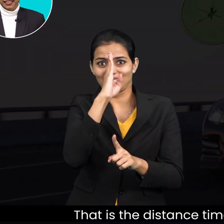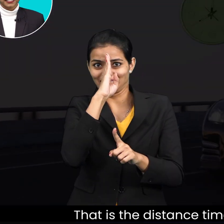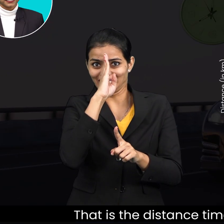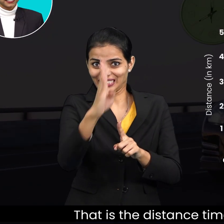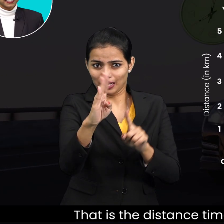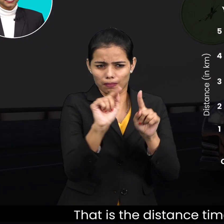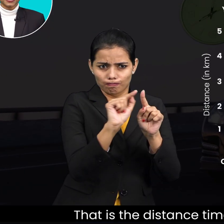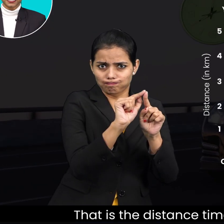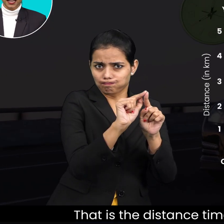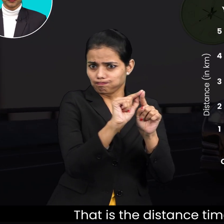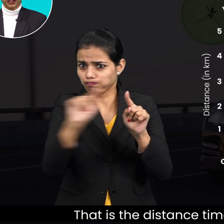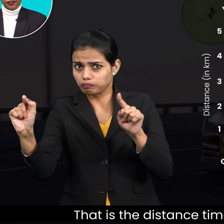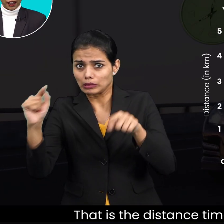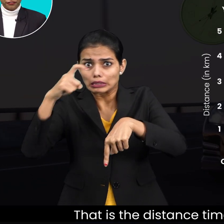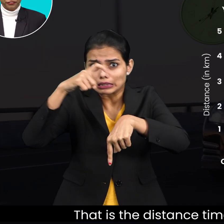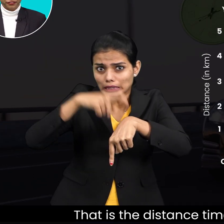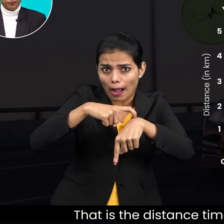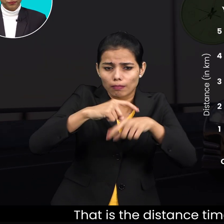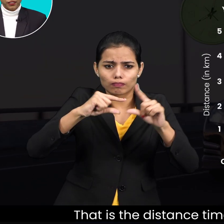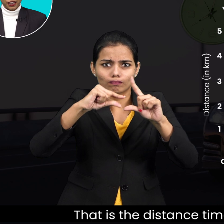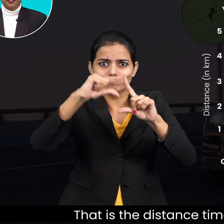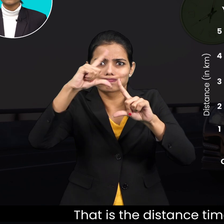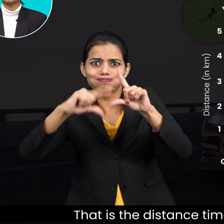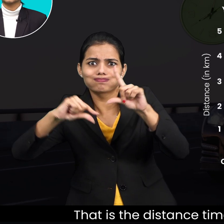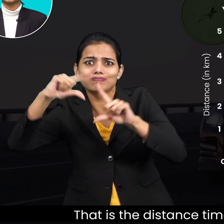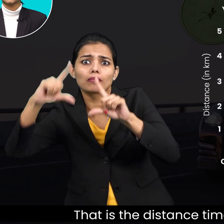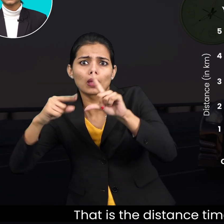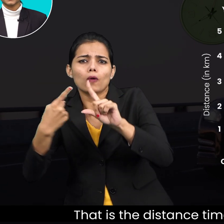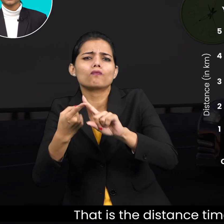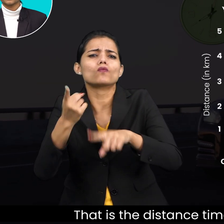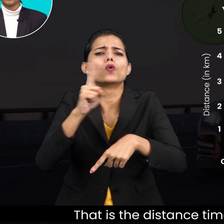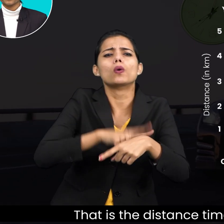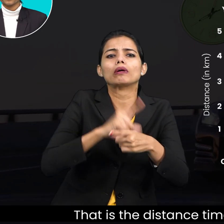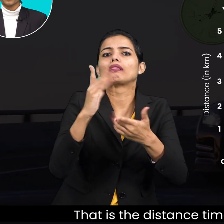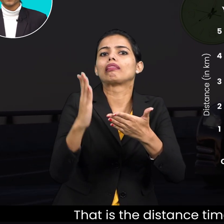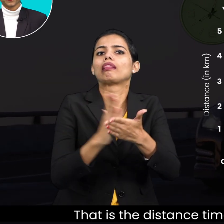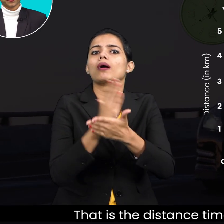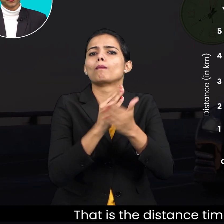is, distance time graph from the lesson